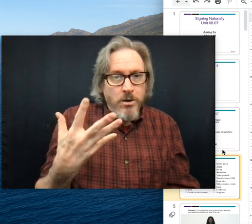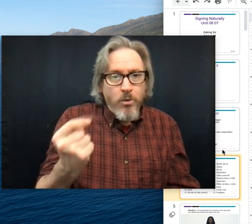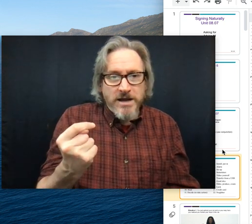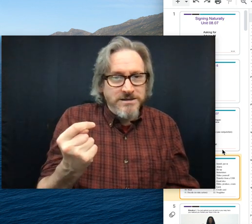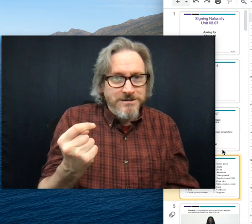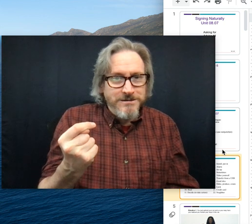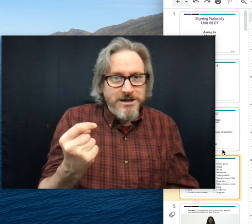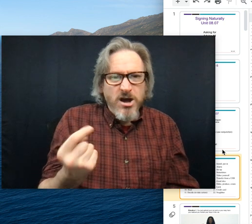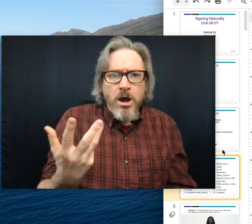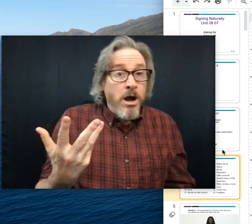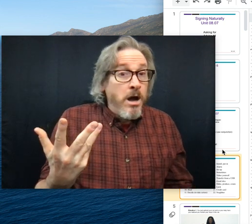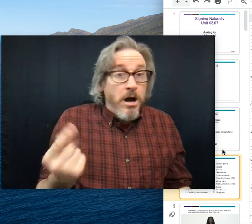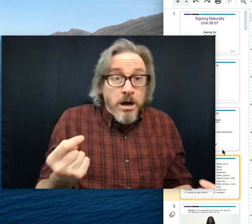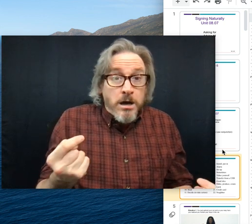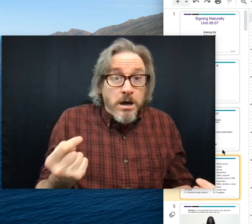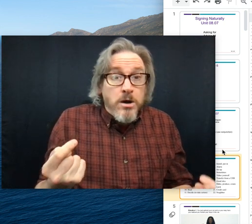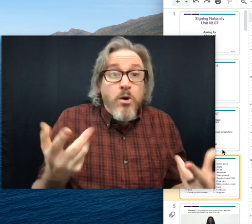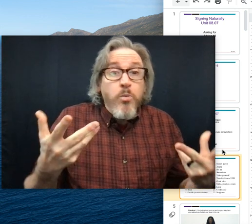What?